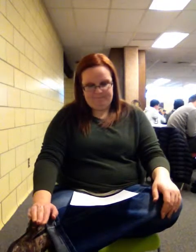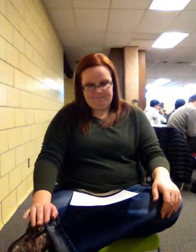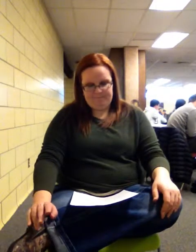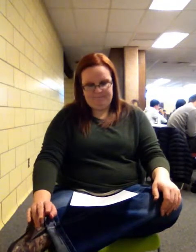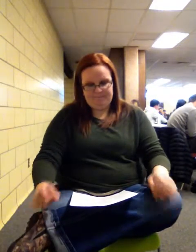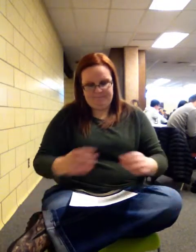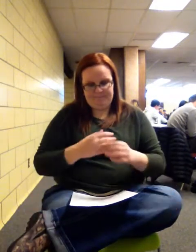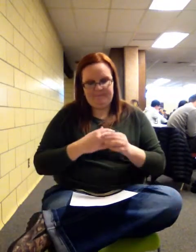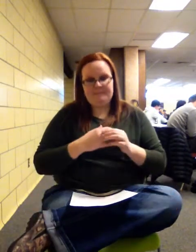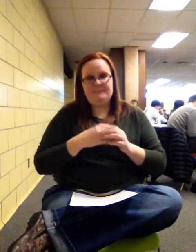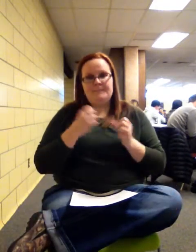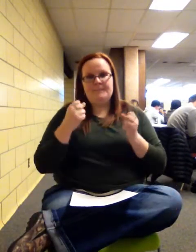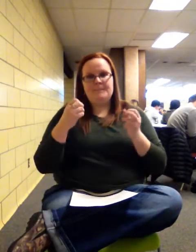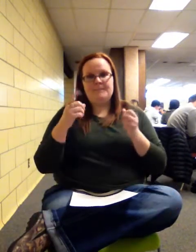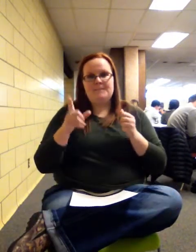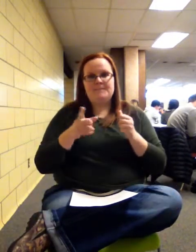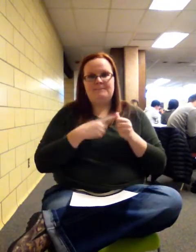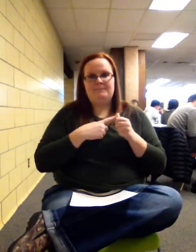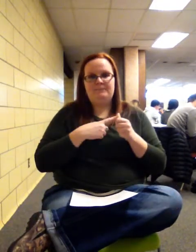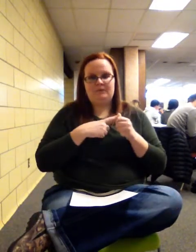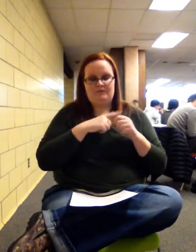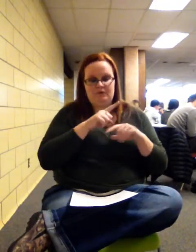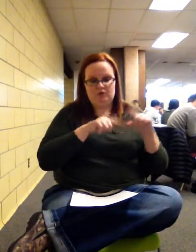So the first variable, the R star.